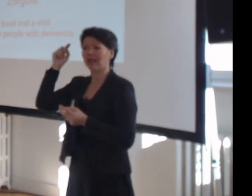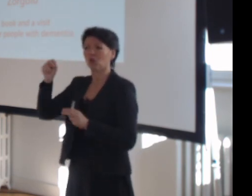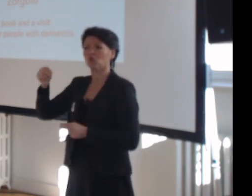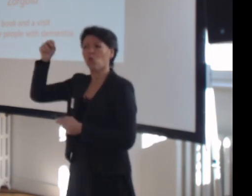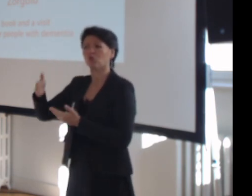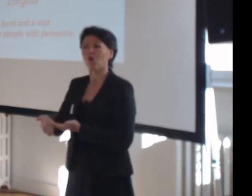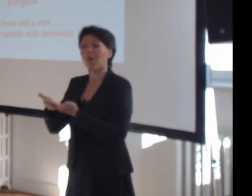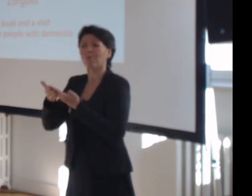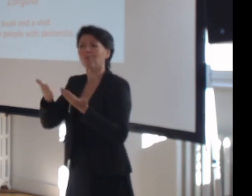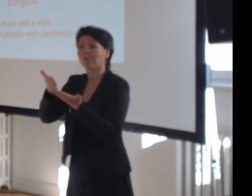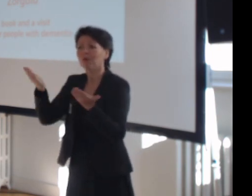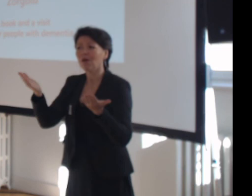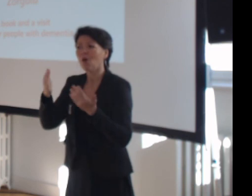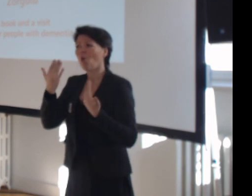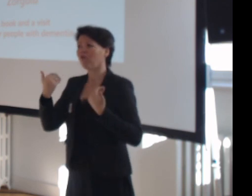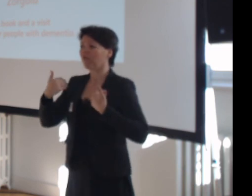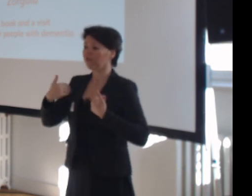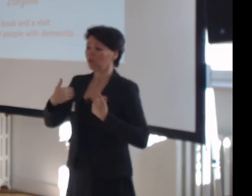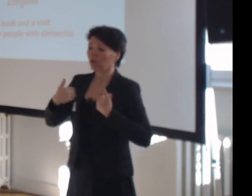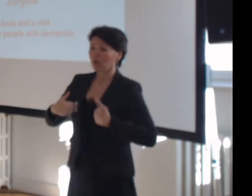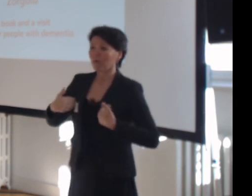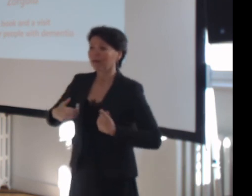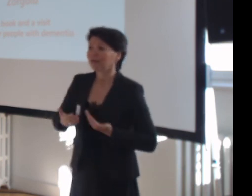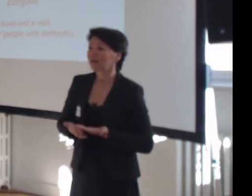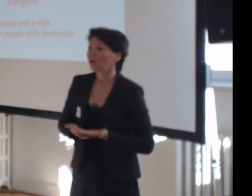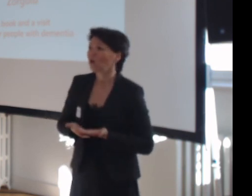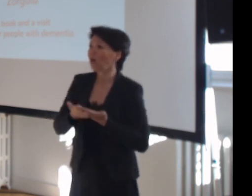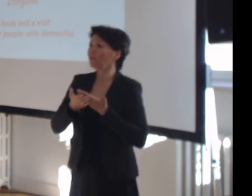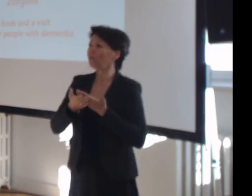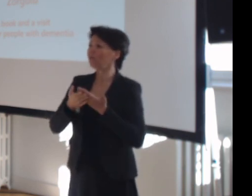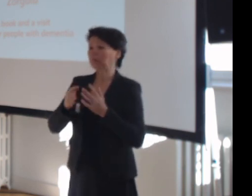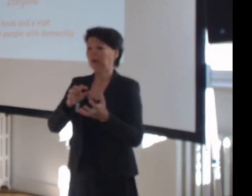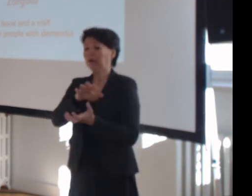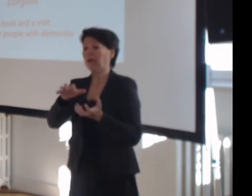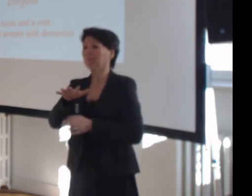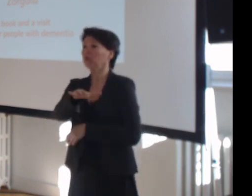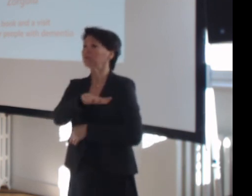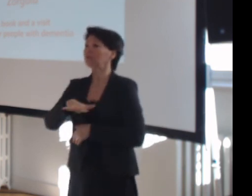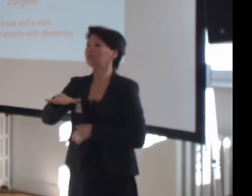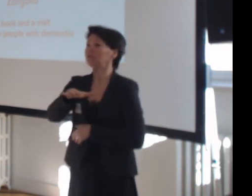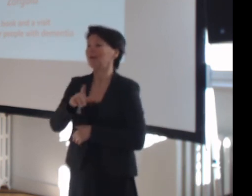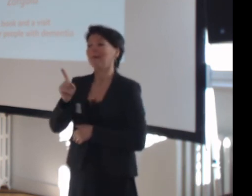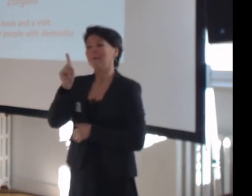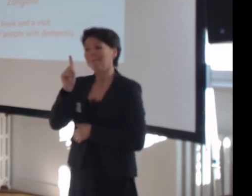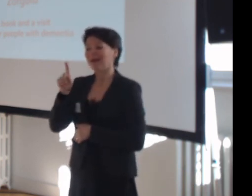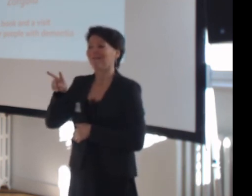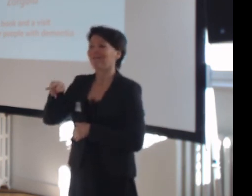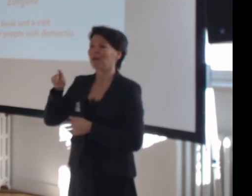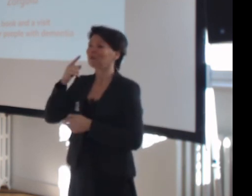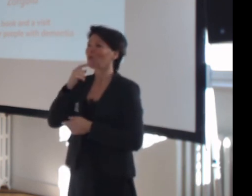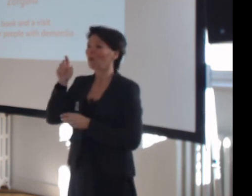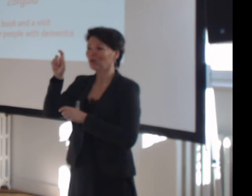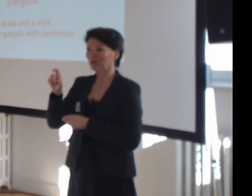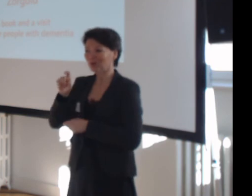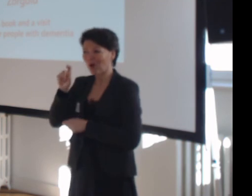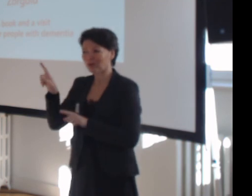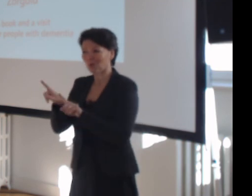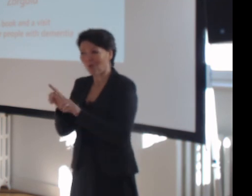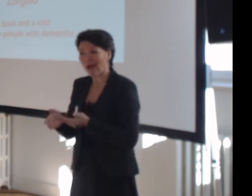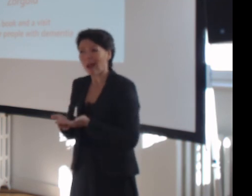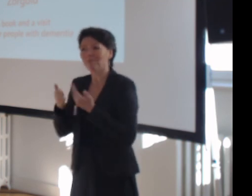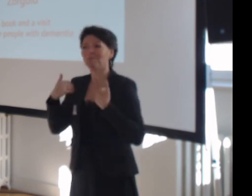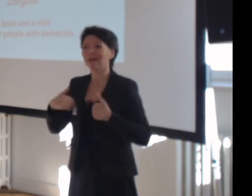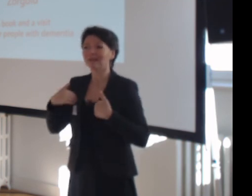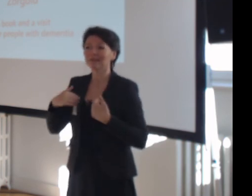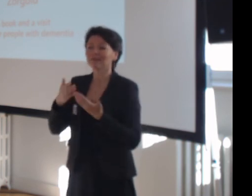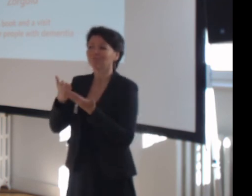relief or humanitarian aid in disaster areas. But the Flemish Red Cross is also there for people